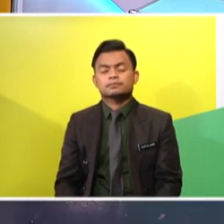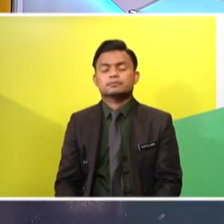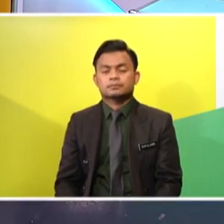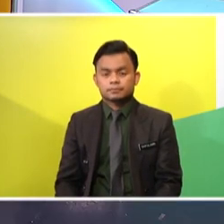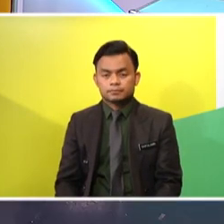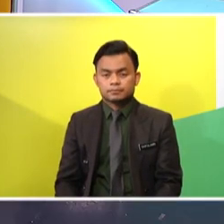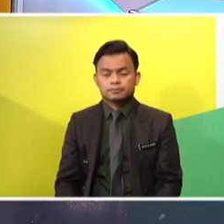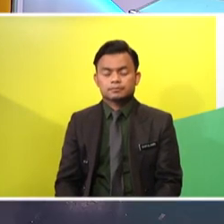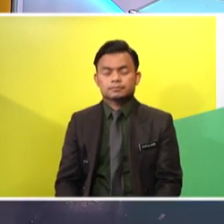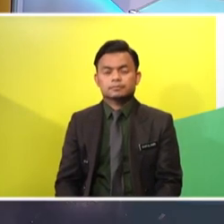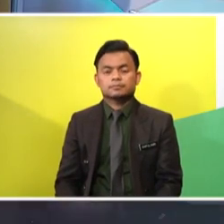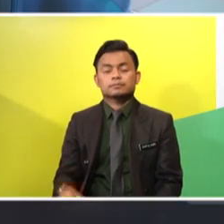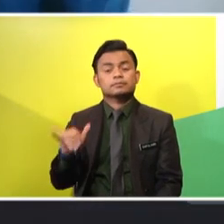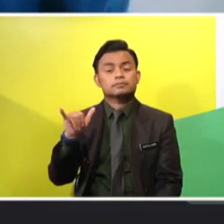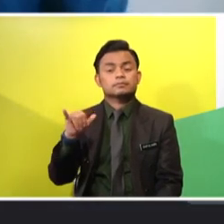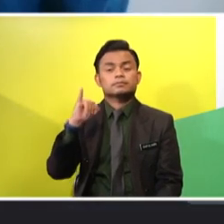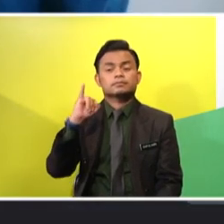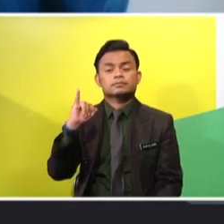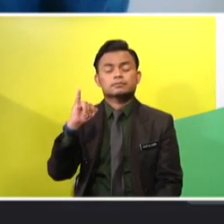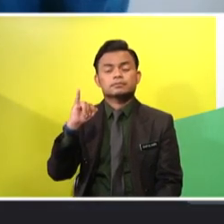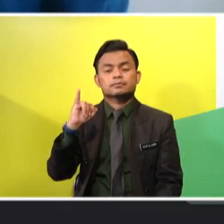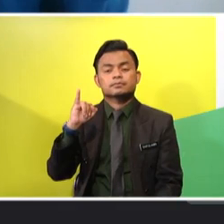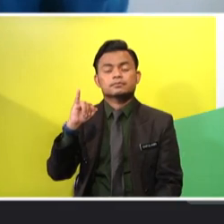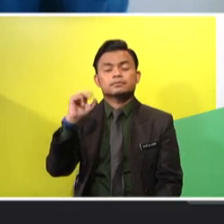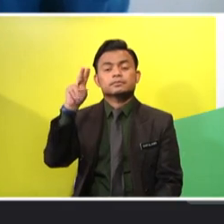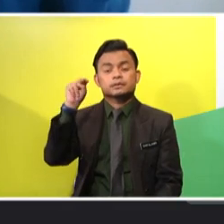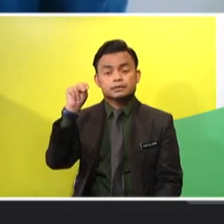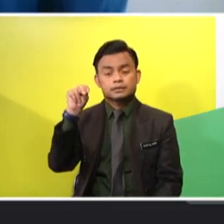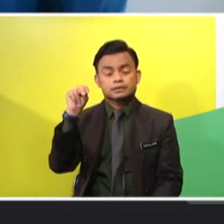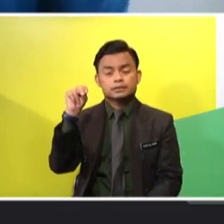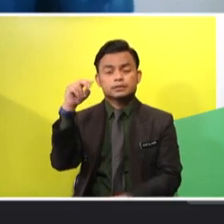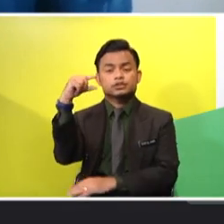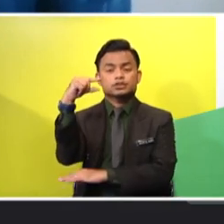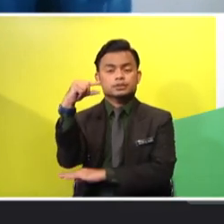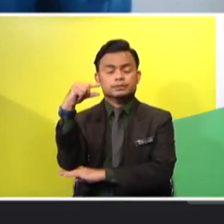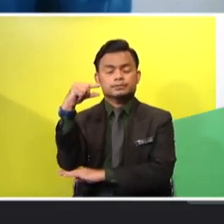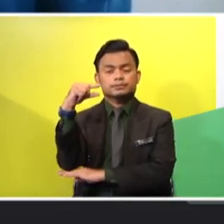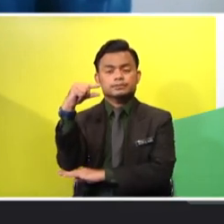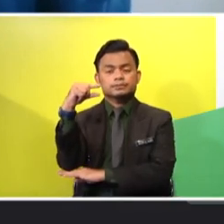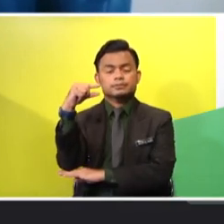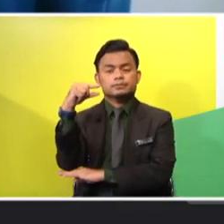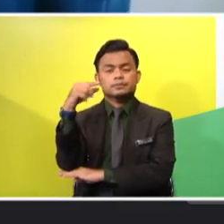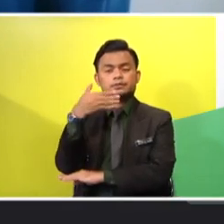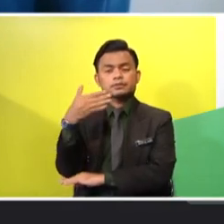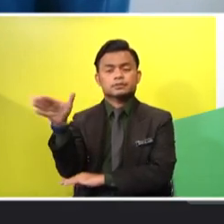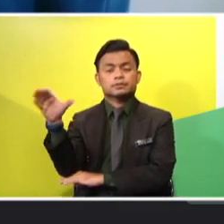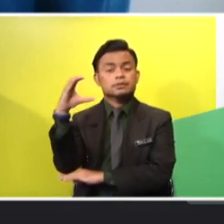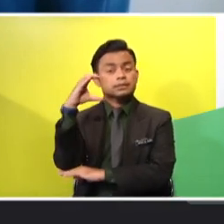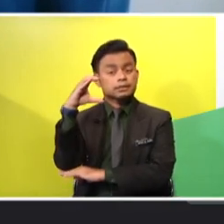A Y I N G computer